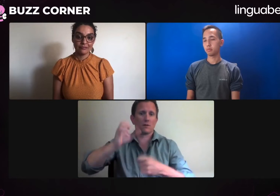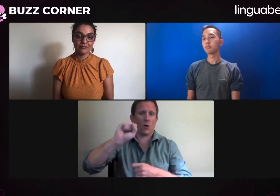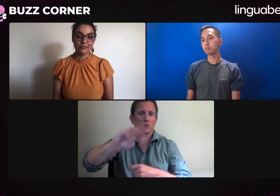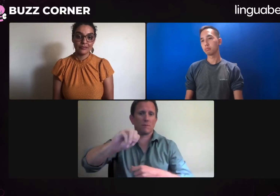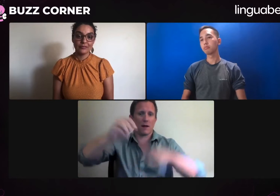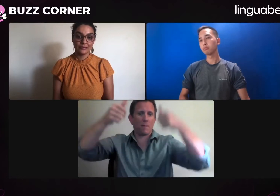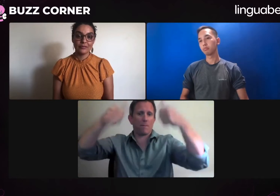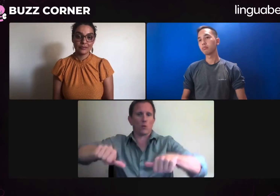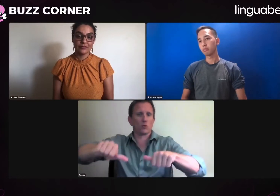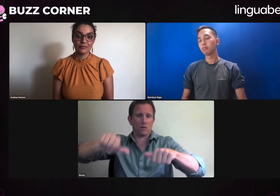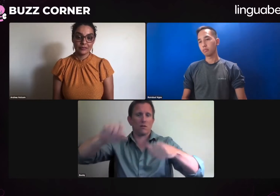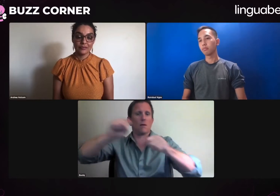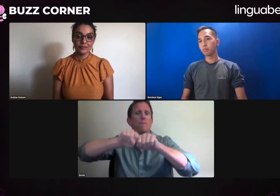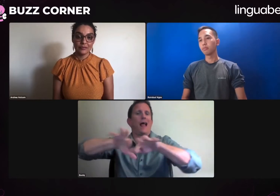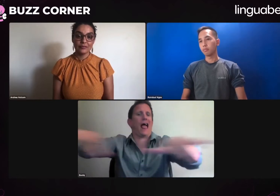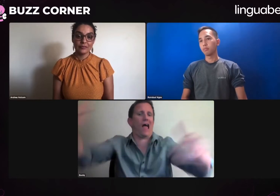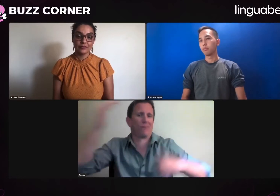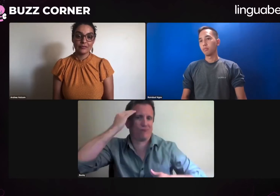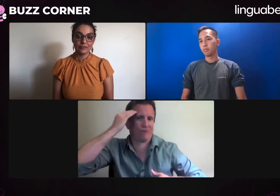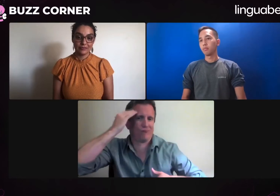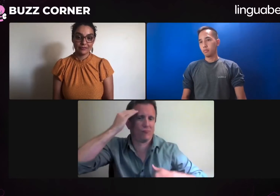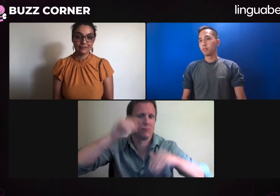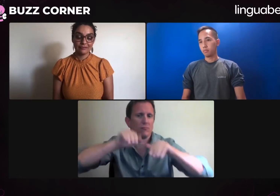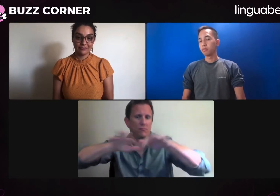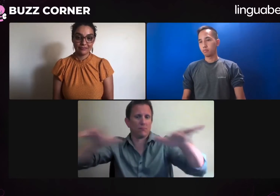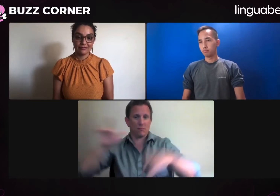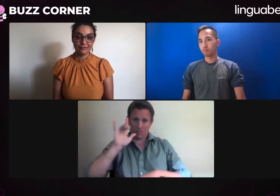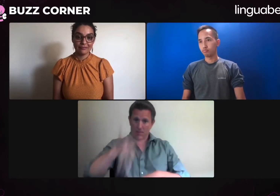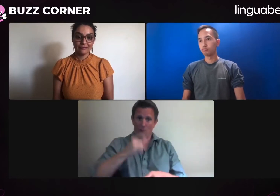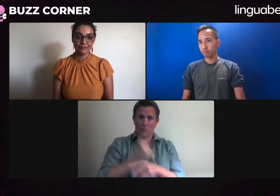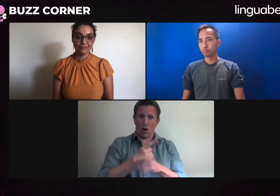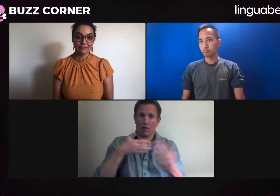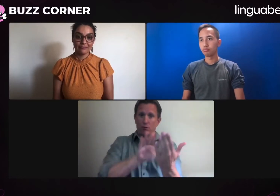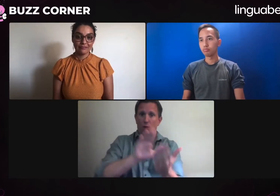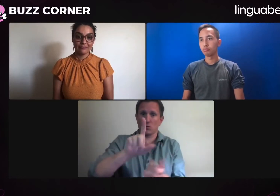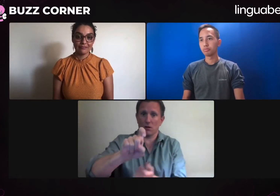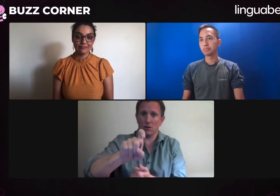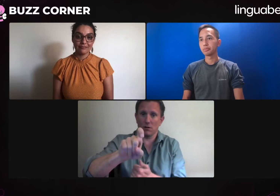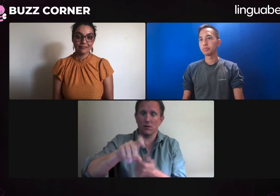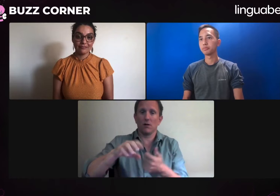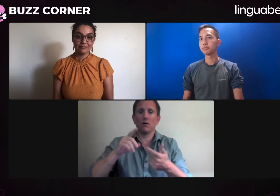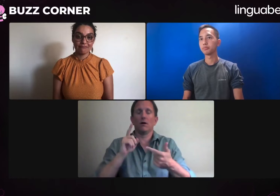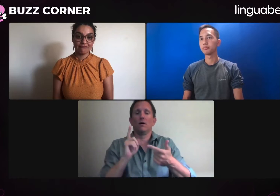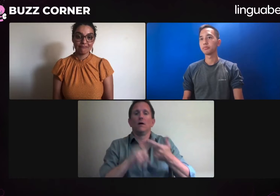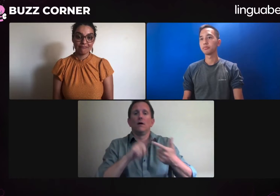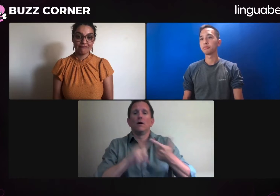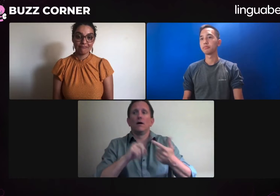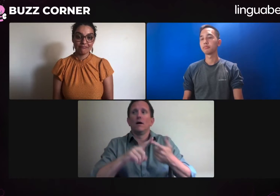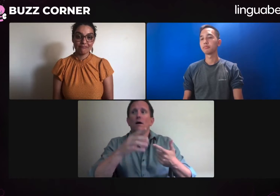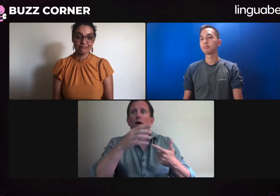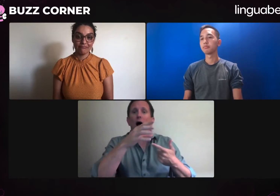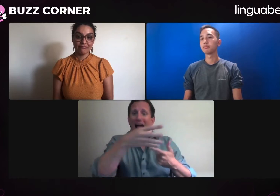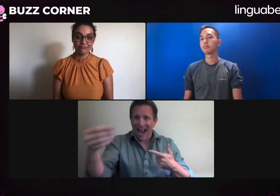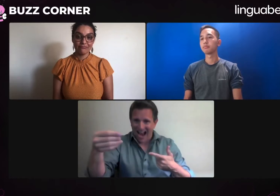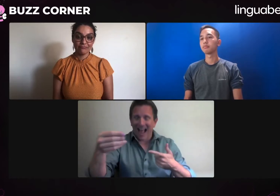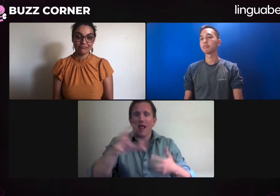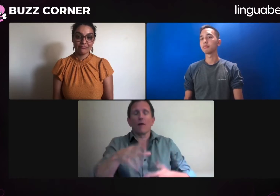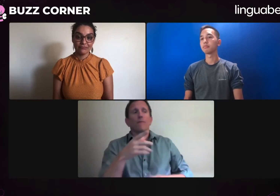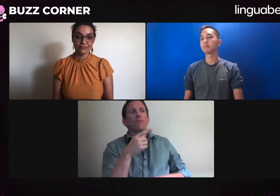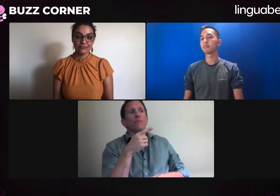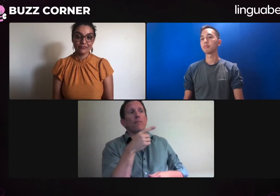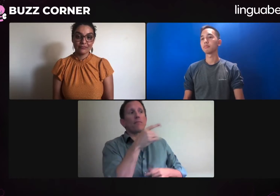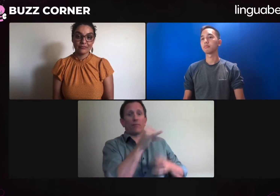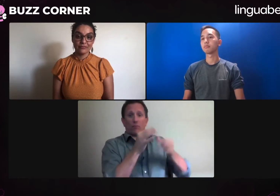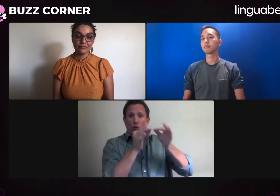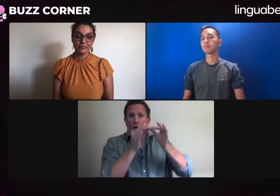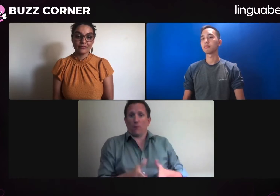of course for the interpreter, right? So we know that a post was made on social media. It was spread very quickly. Let's look